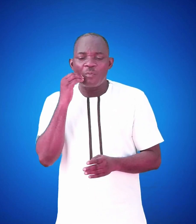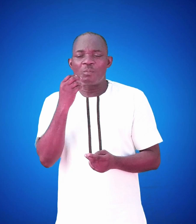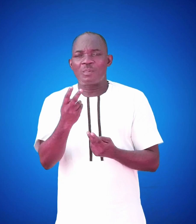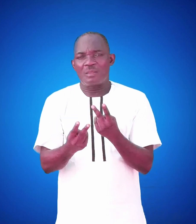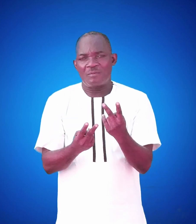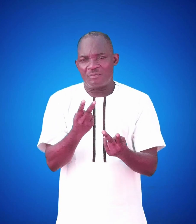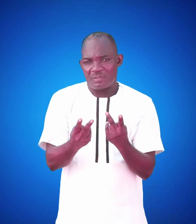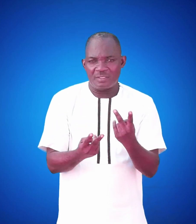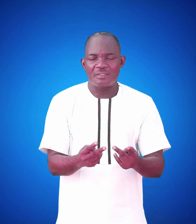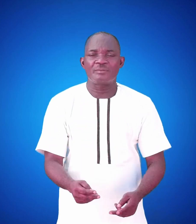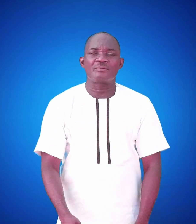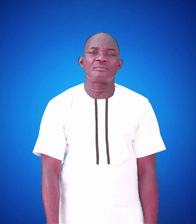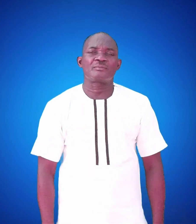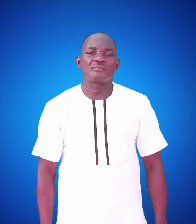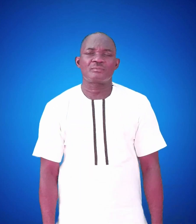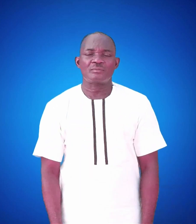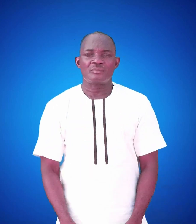visits,